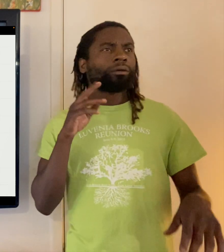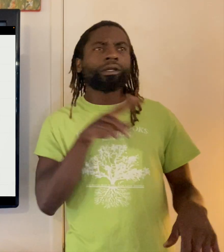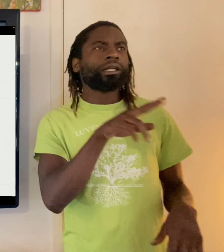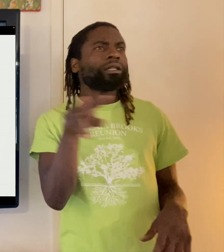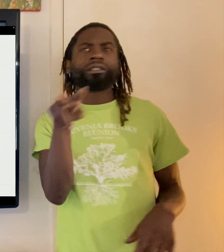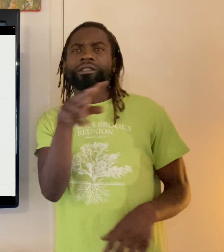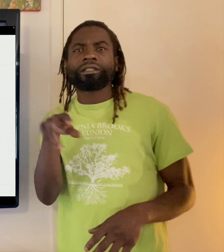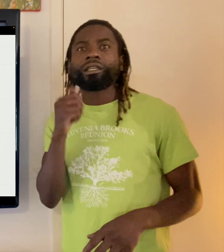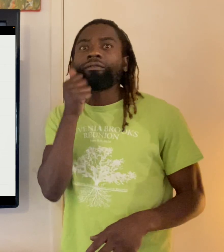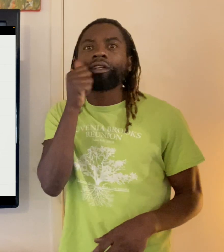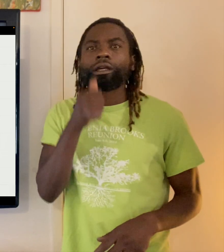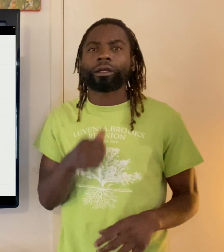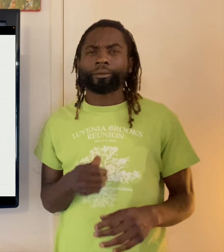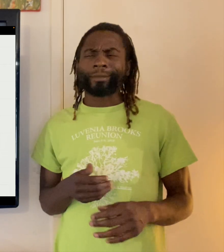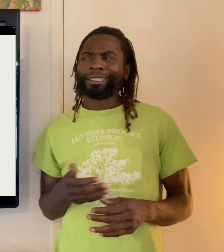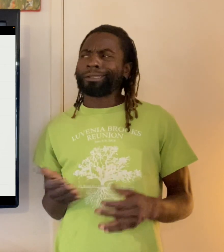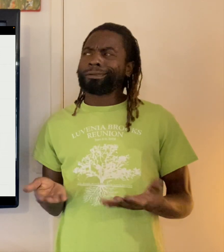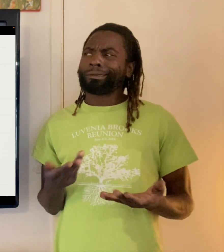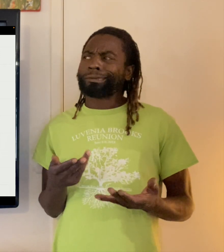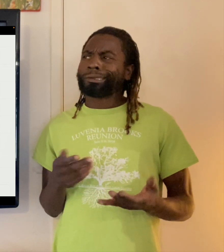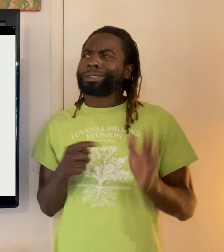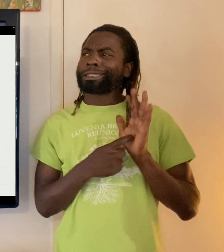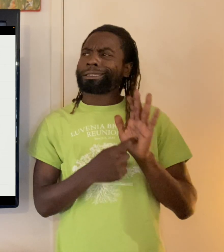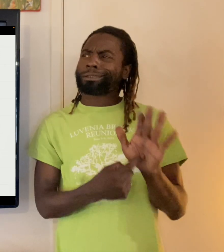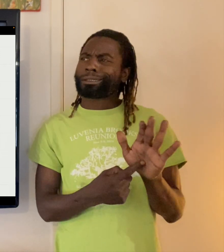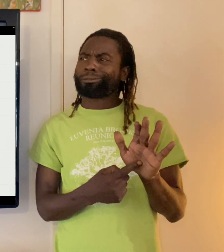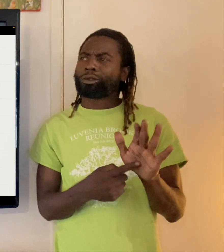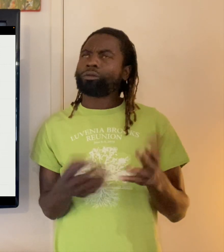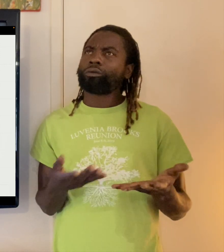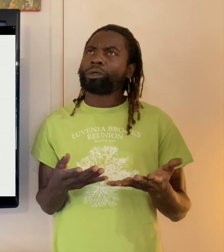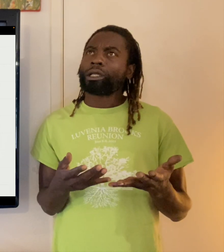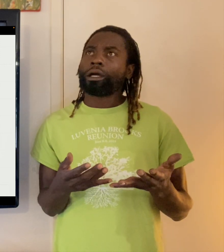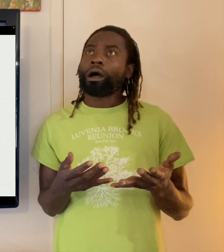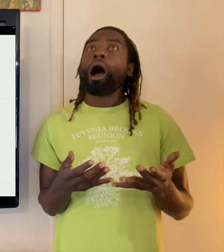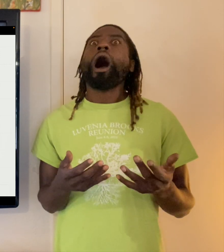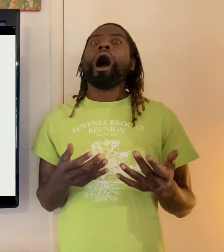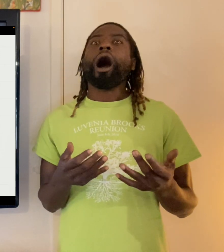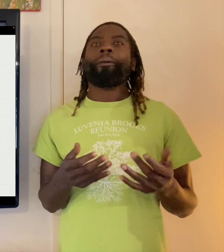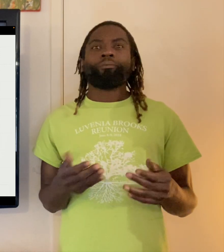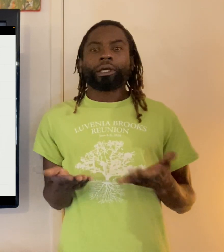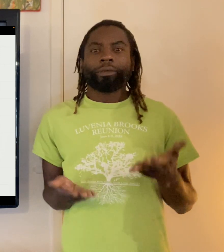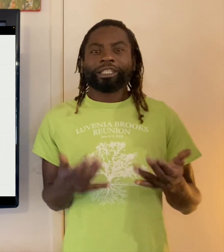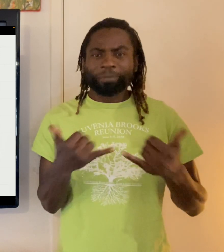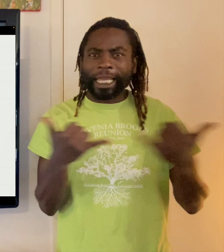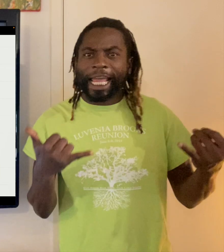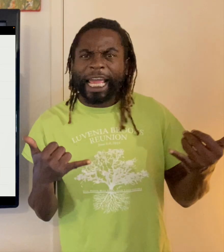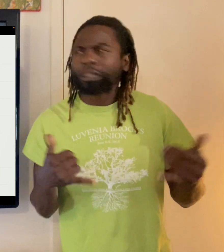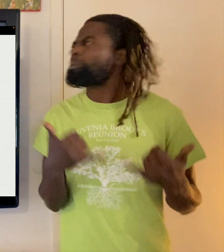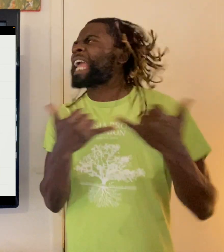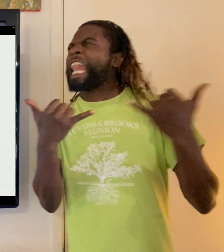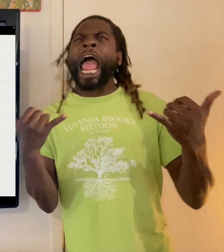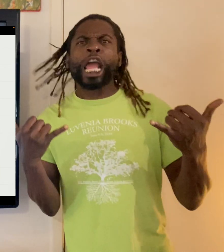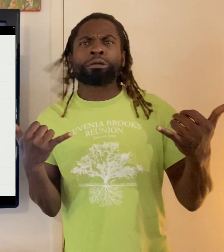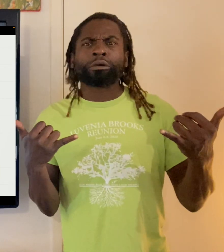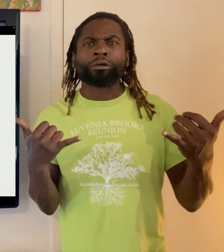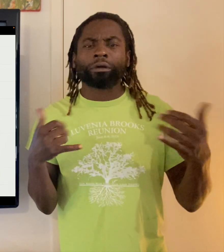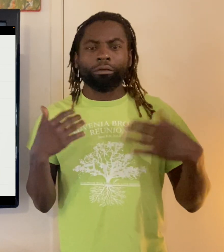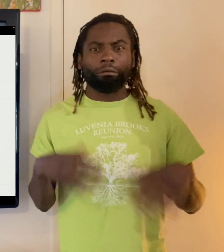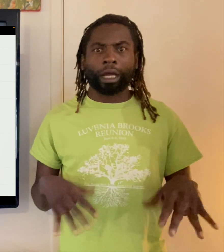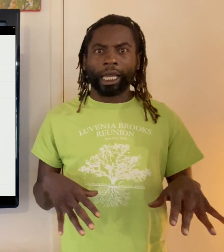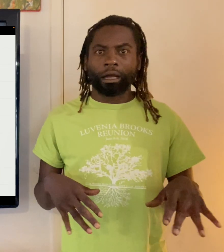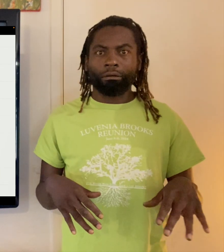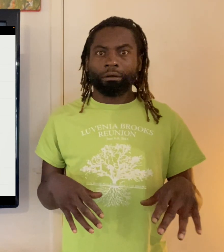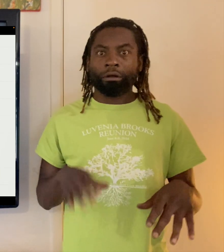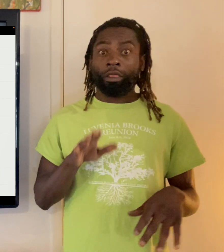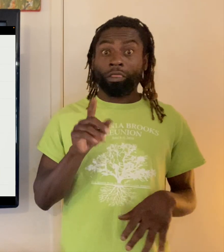what should we use? Hey, I know. How about spaghetti? Spaghetti! Wow,